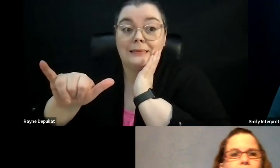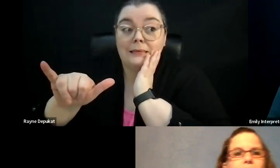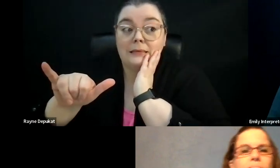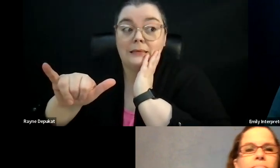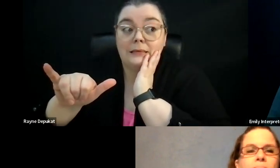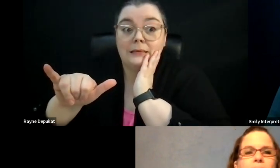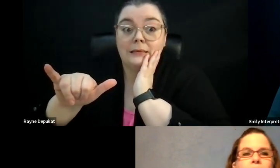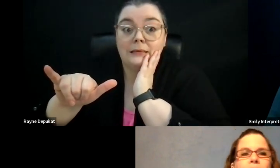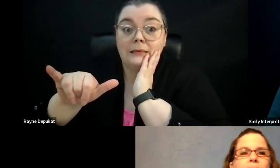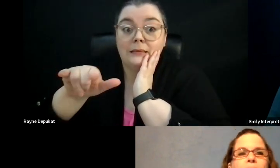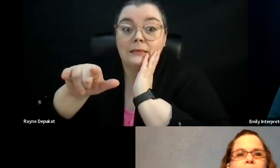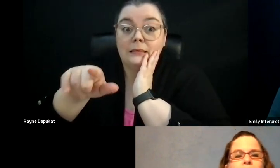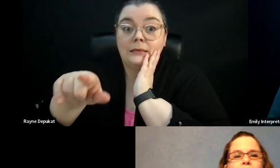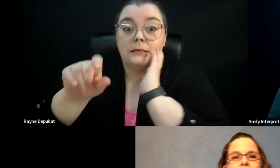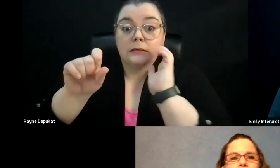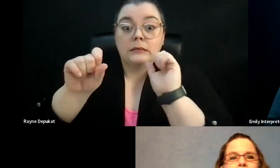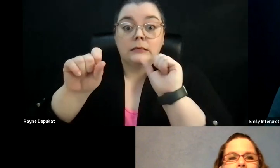And Rain saying, okay, Lindsay,